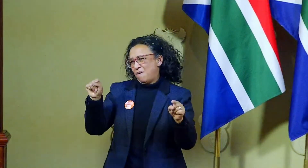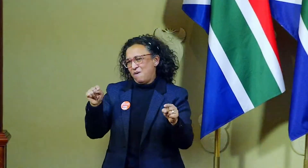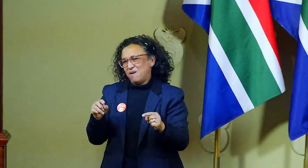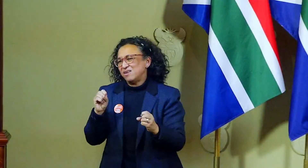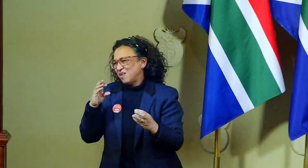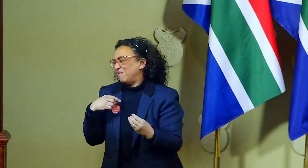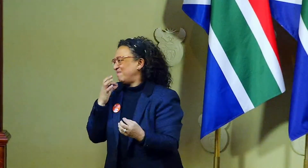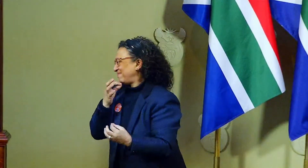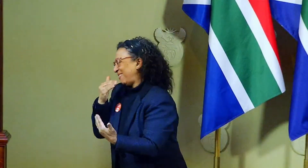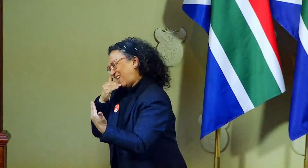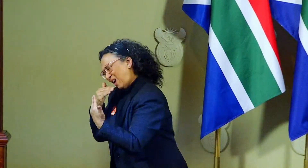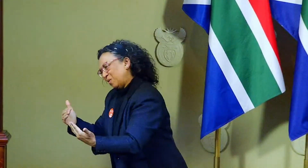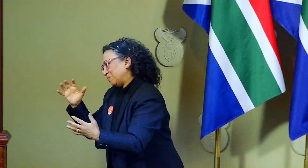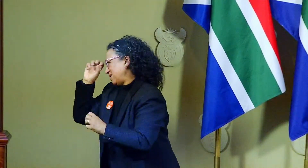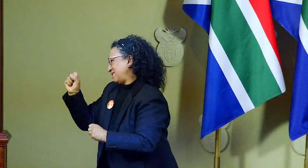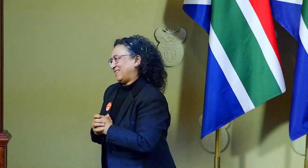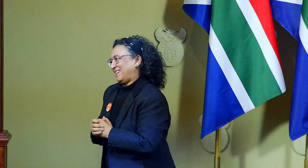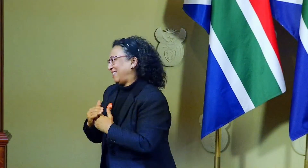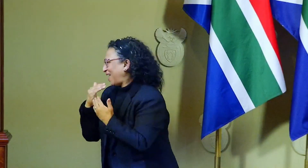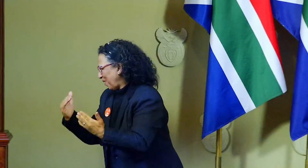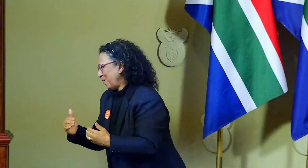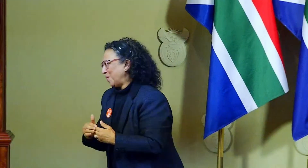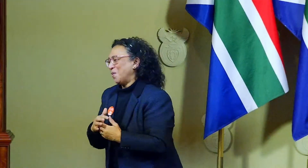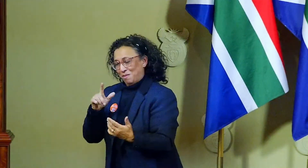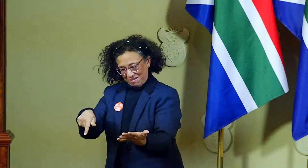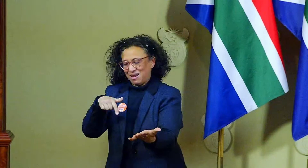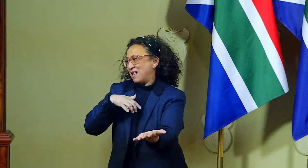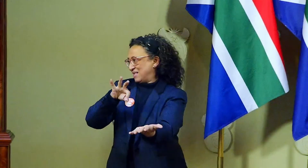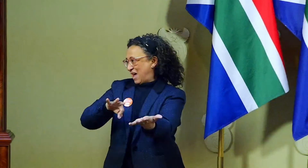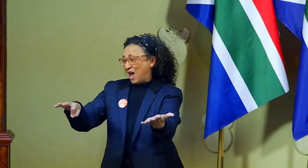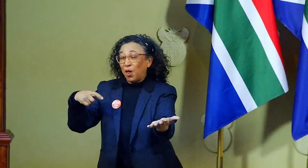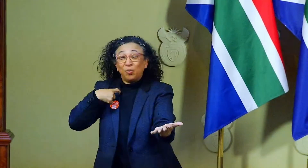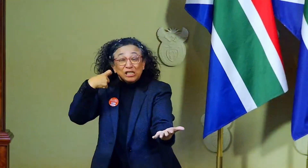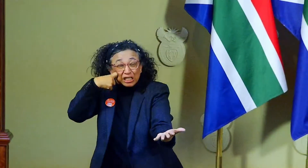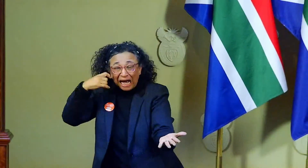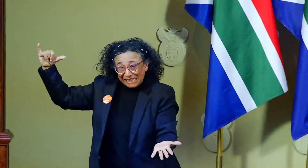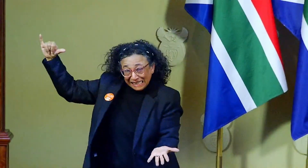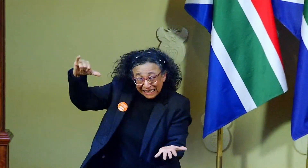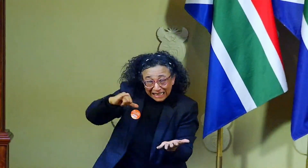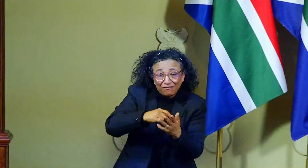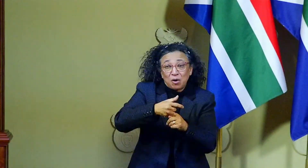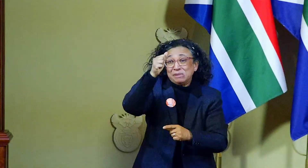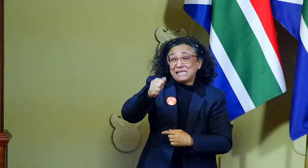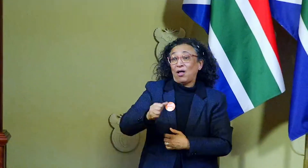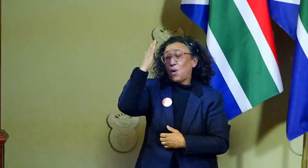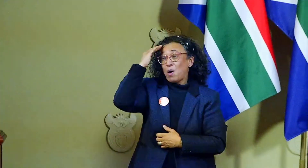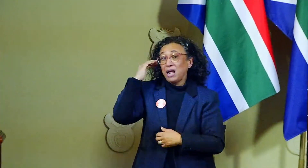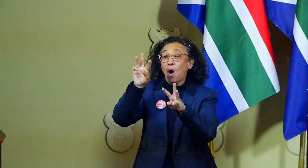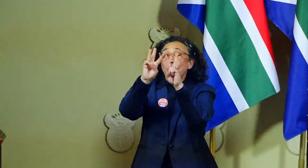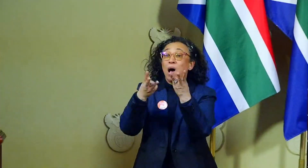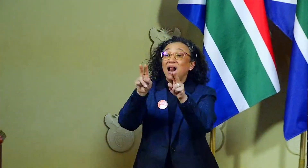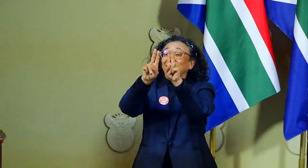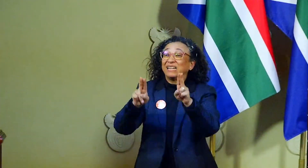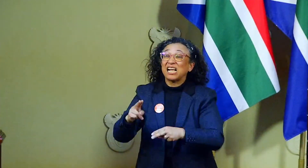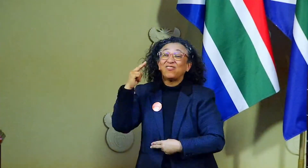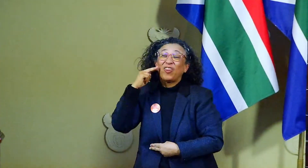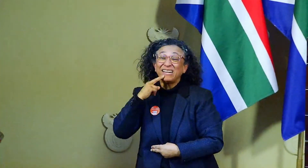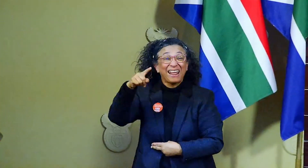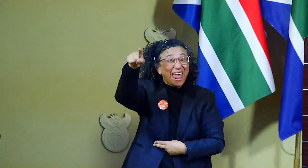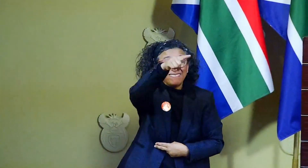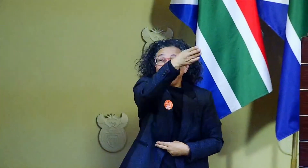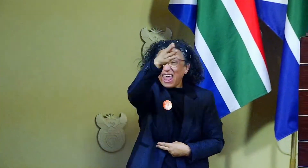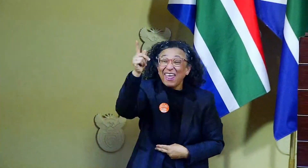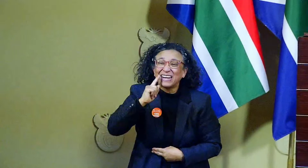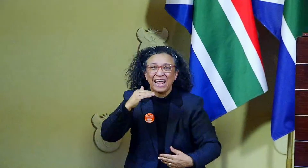barriers to be removed. So thank you, Honorable President. Thank you so much. So we just landed from South